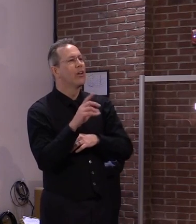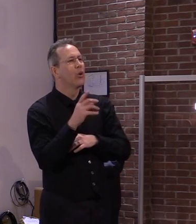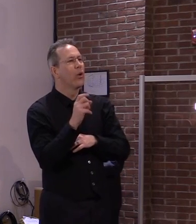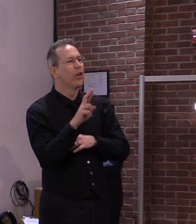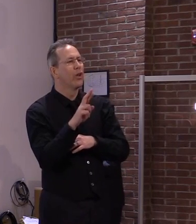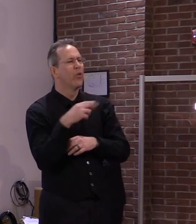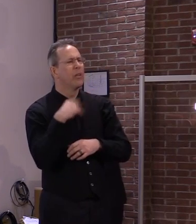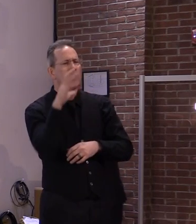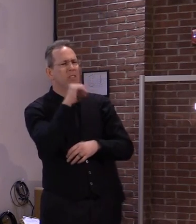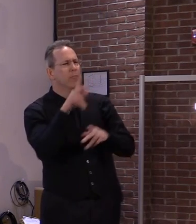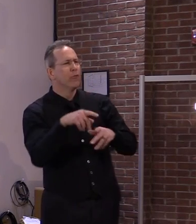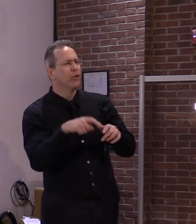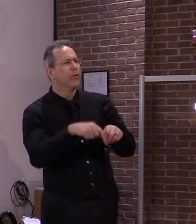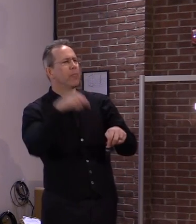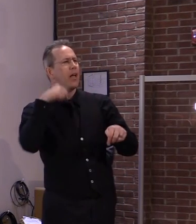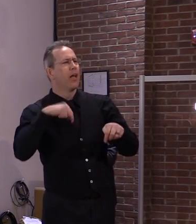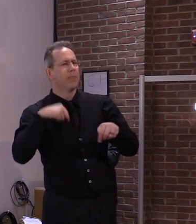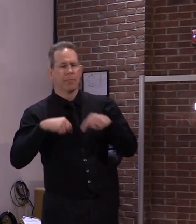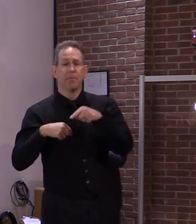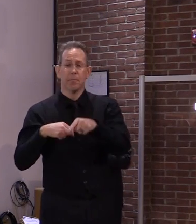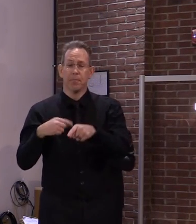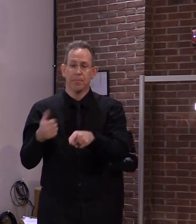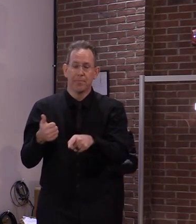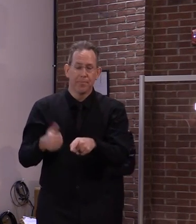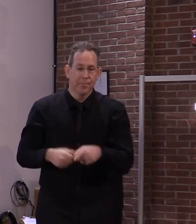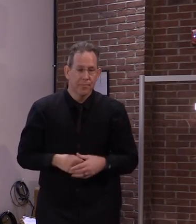Good afternoon, Governor. Thank you, Rebecca.